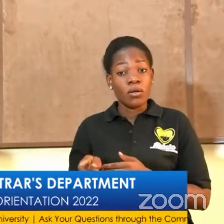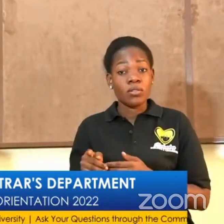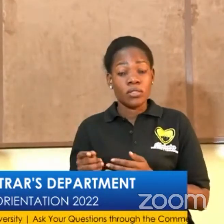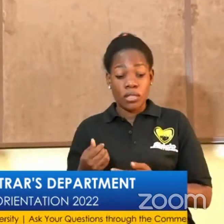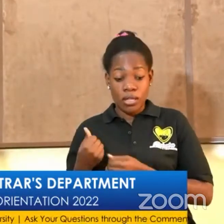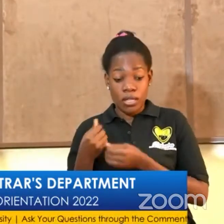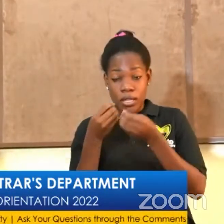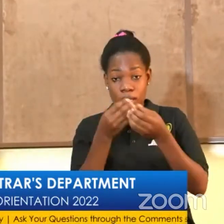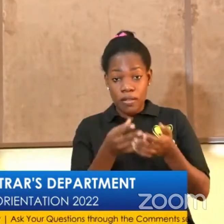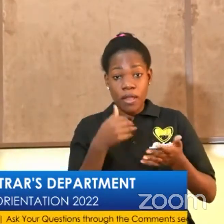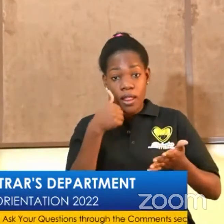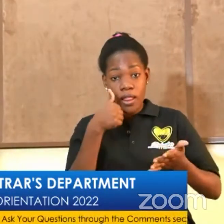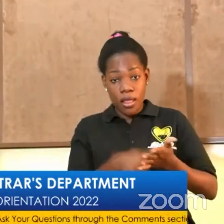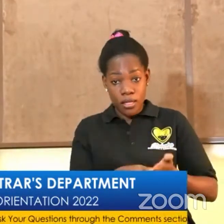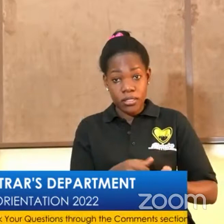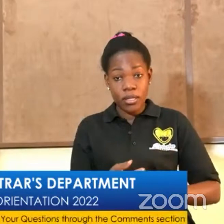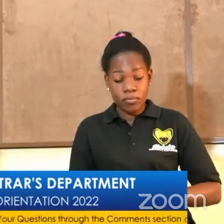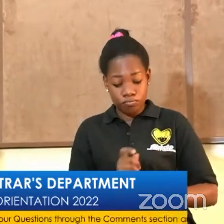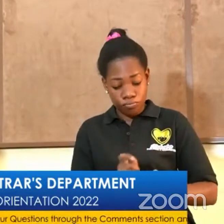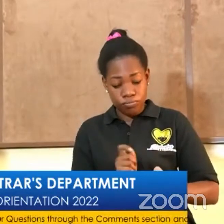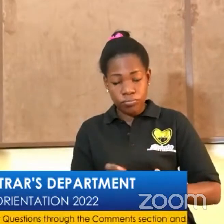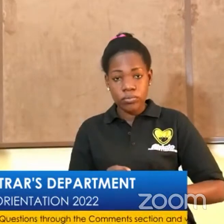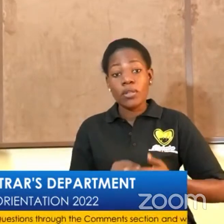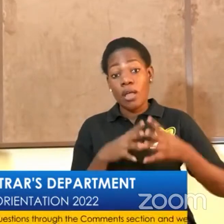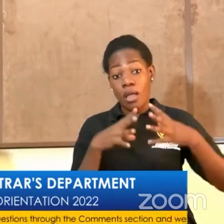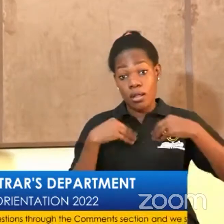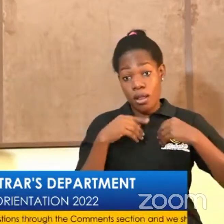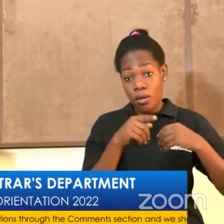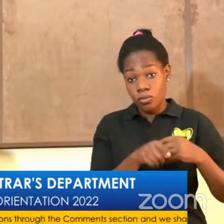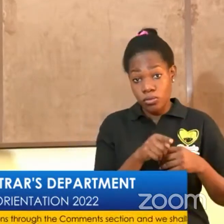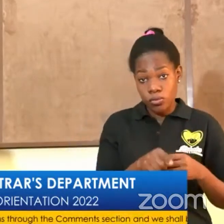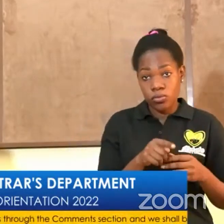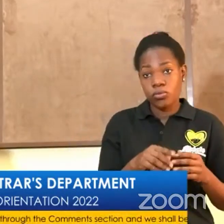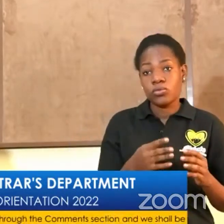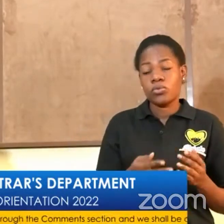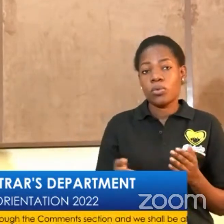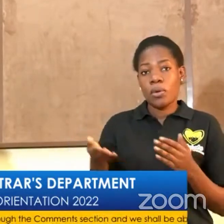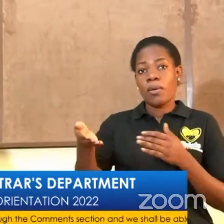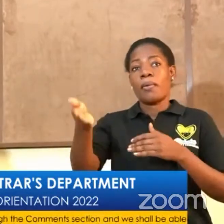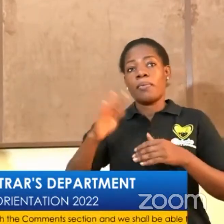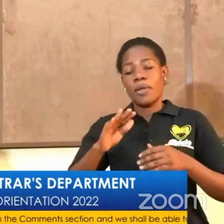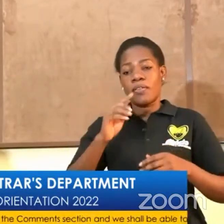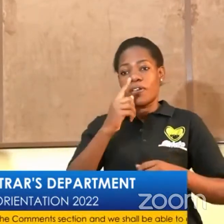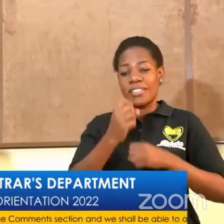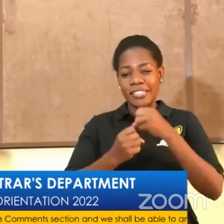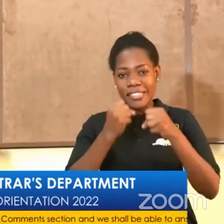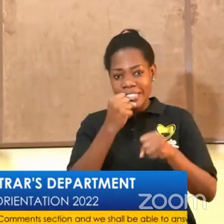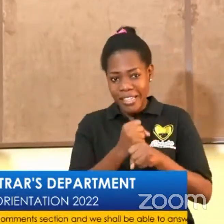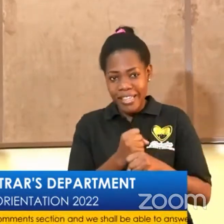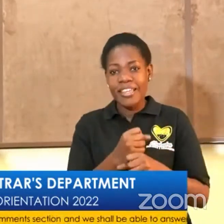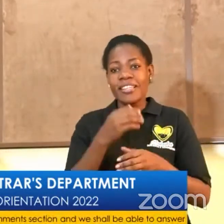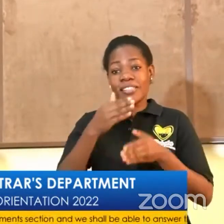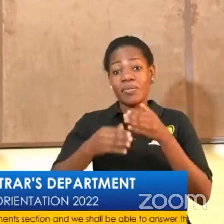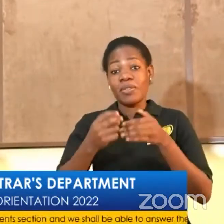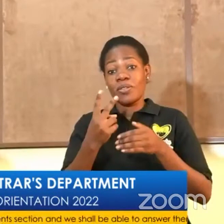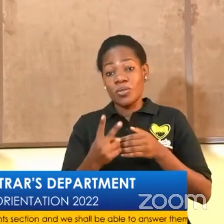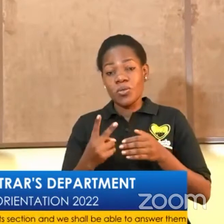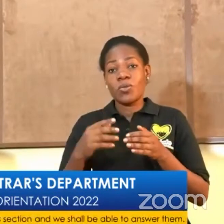from year 1, semester 2, and therefore you come back in year 1, semester 2, the following